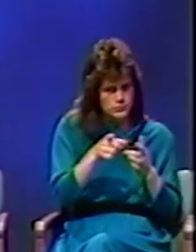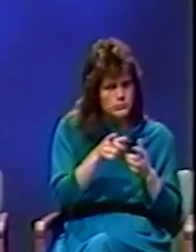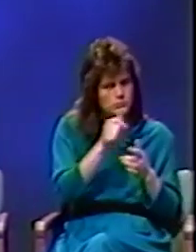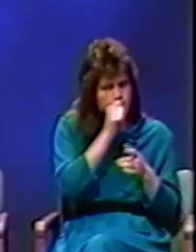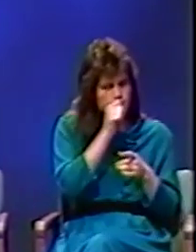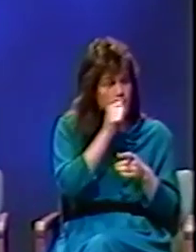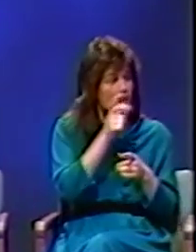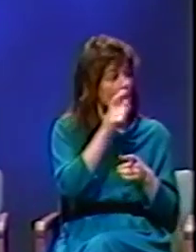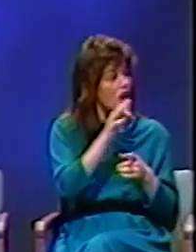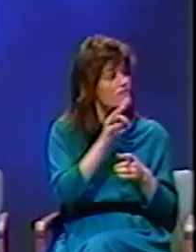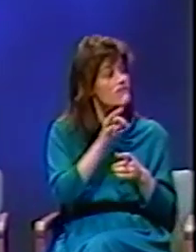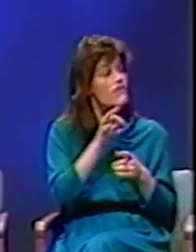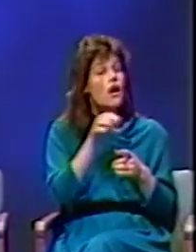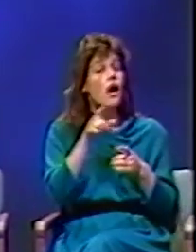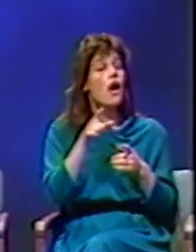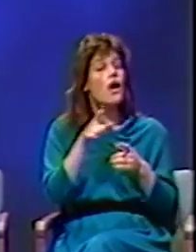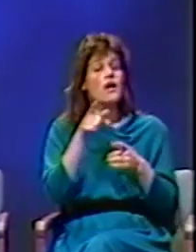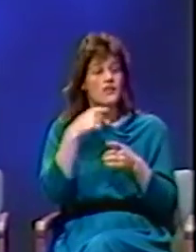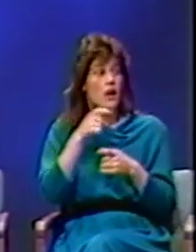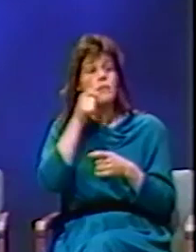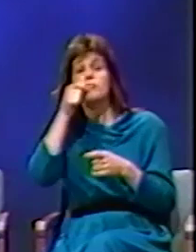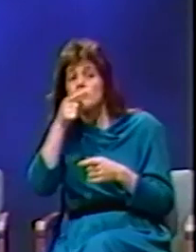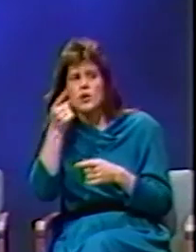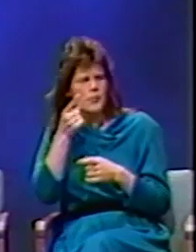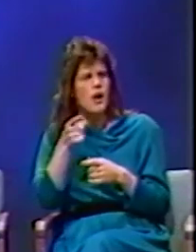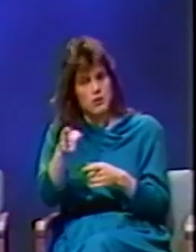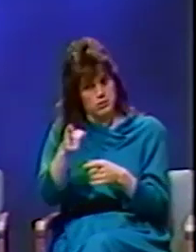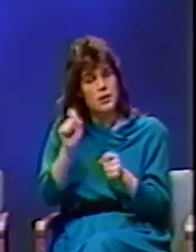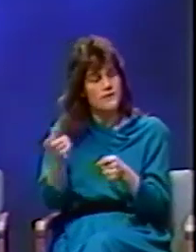mean the loss of a job of a communication assistant.